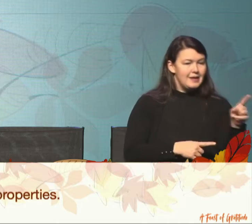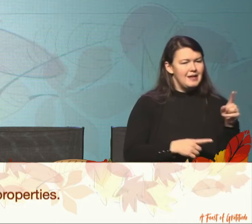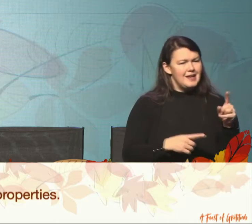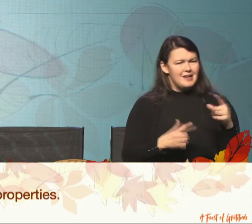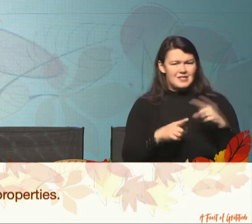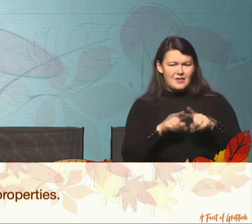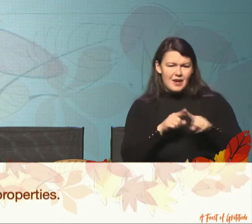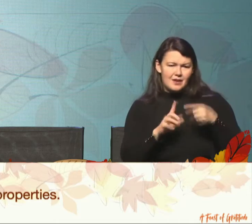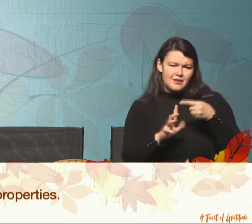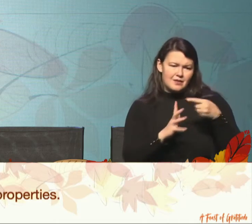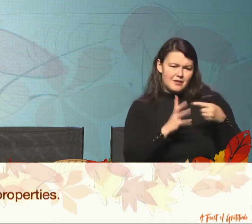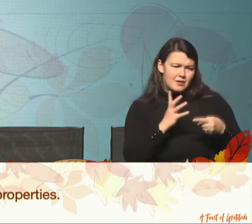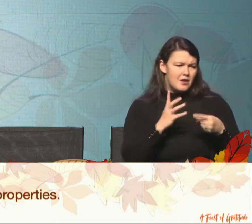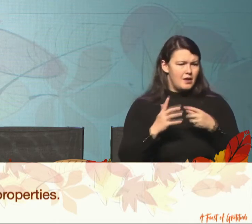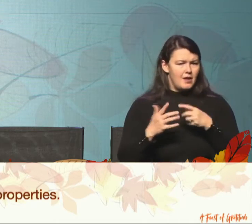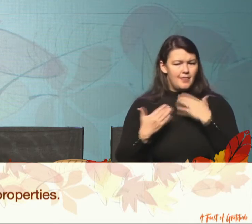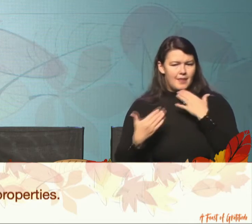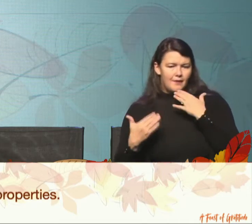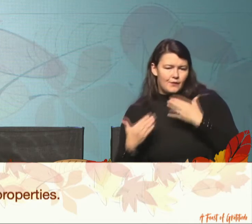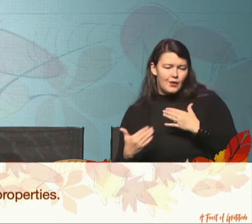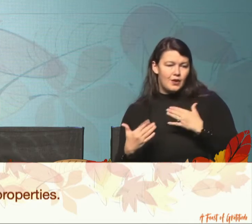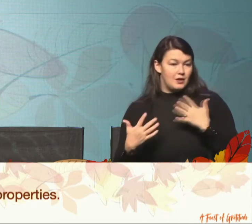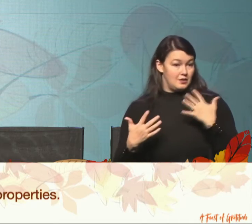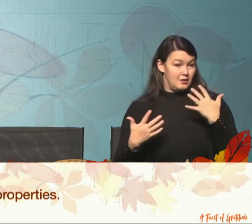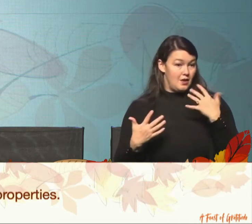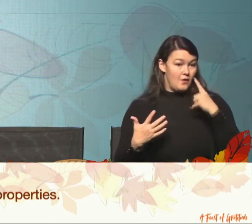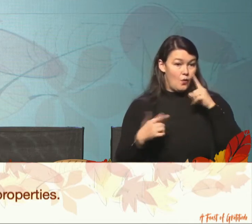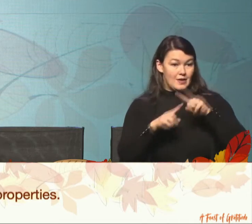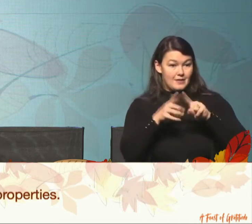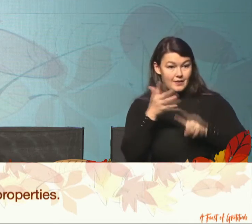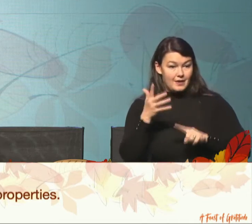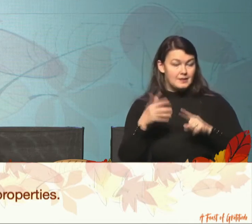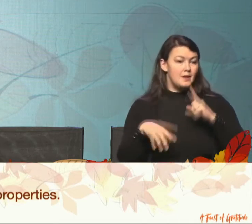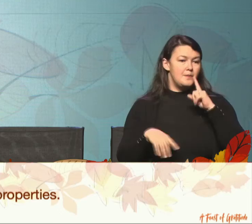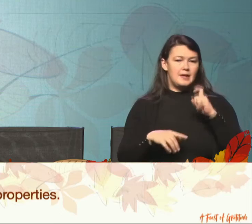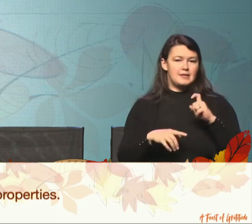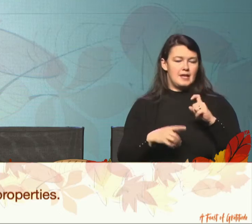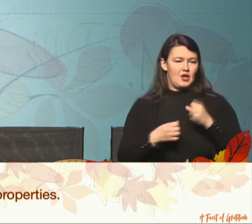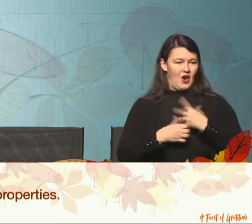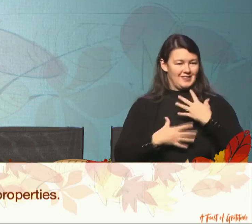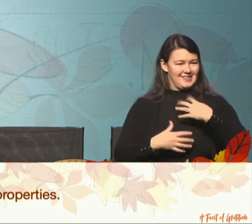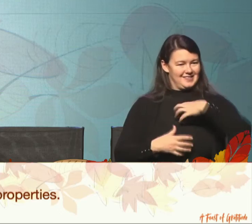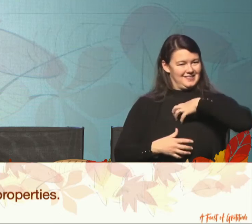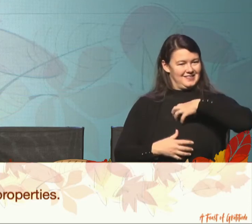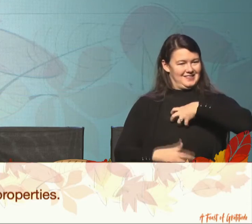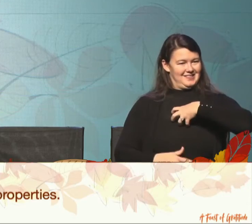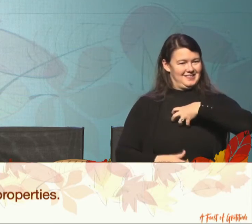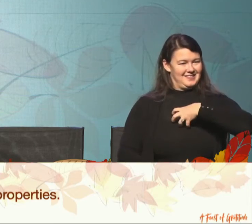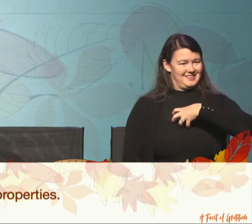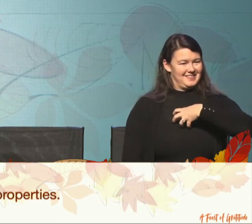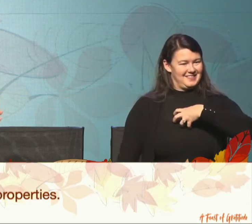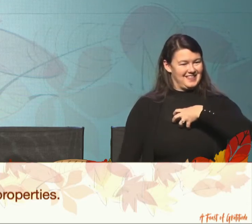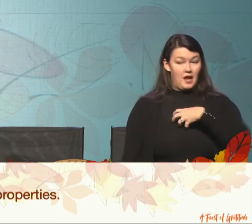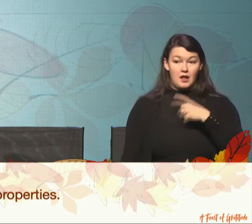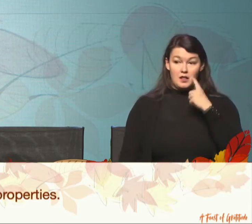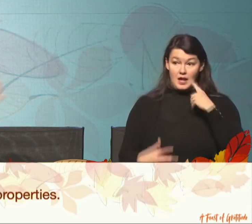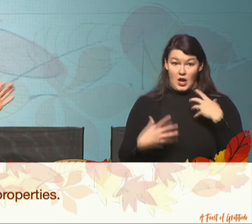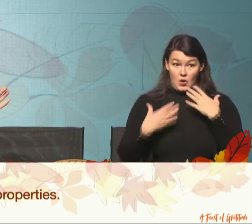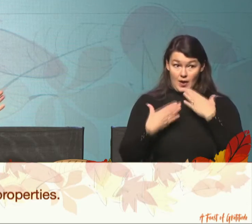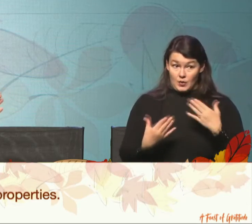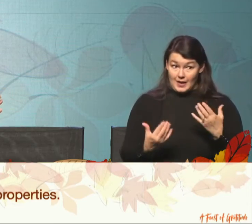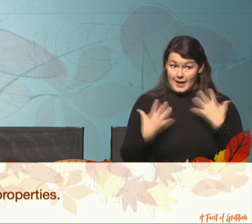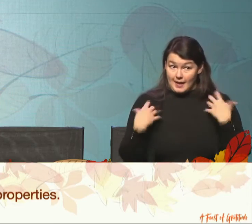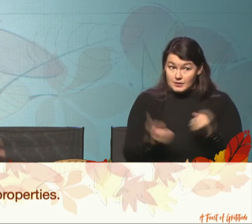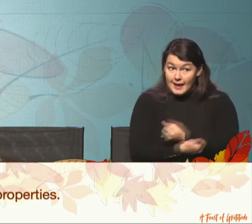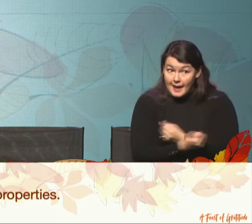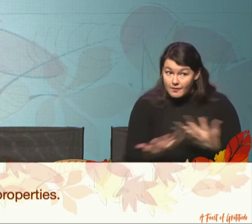different things and in different circumstances because it kind of flips a switch in us. And I don't think that gratitude heals everything and makes everything